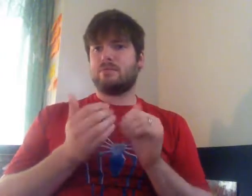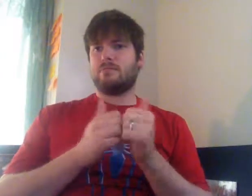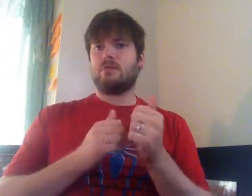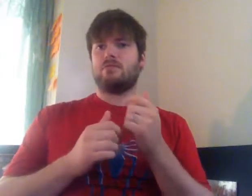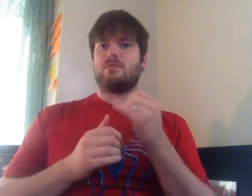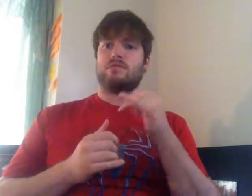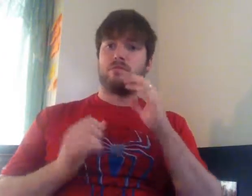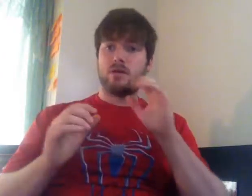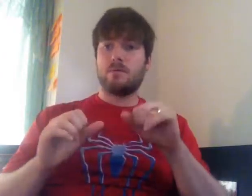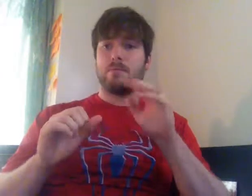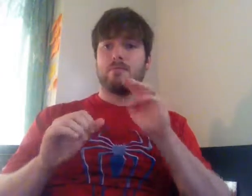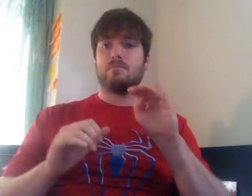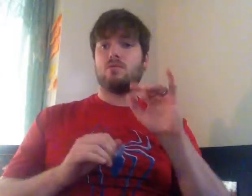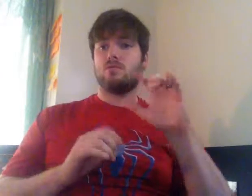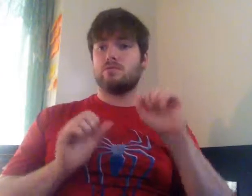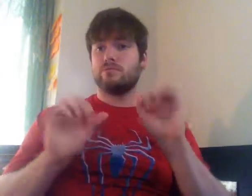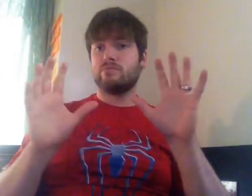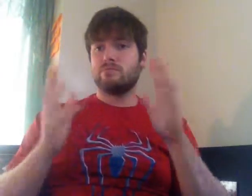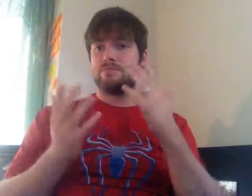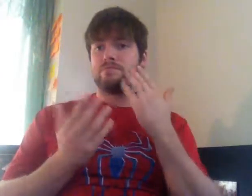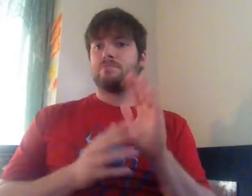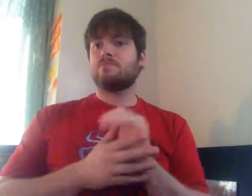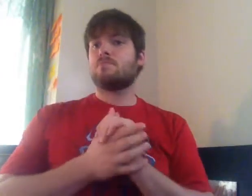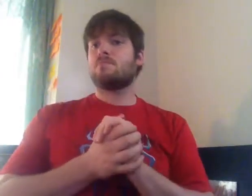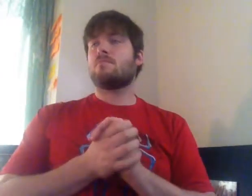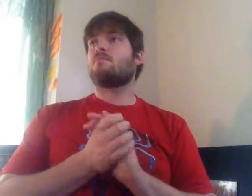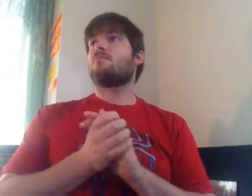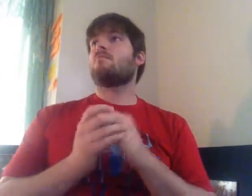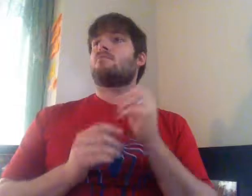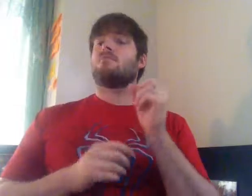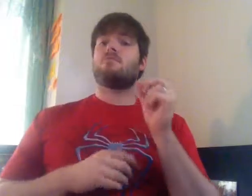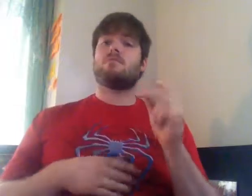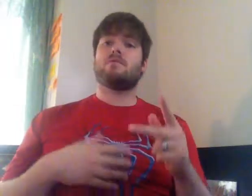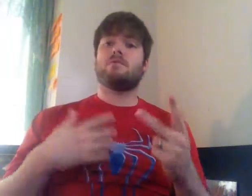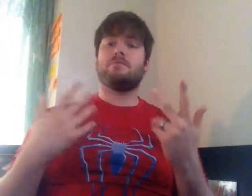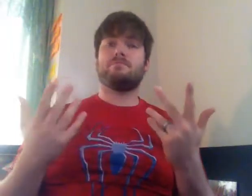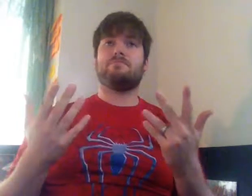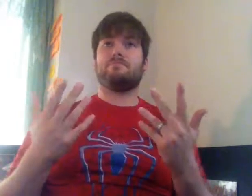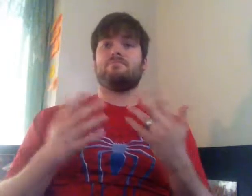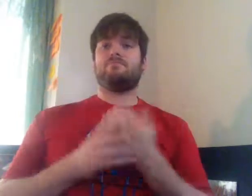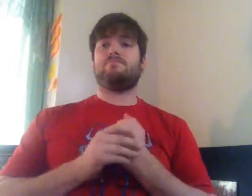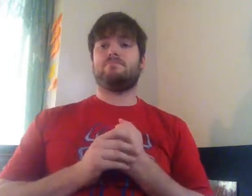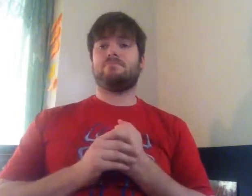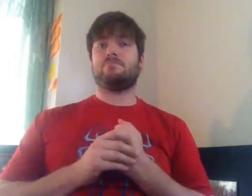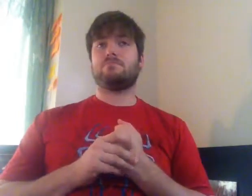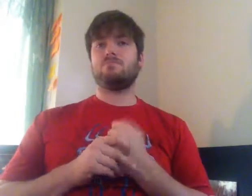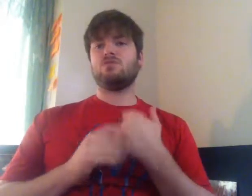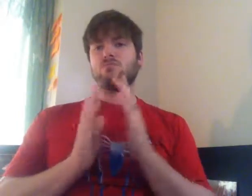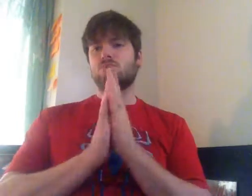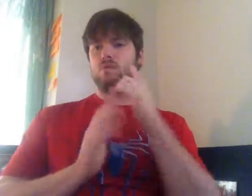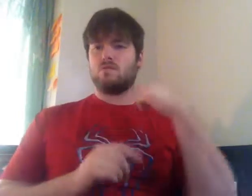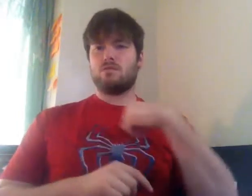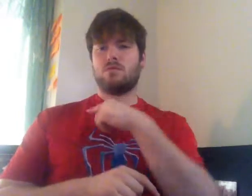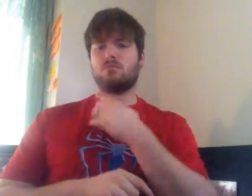land now, it will be relatively soon, and whatever was there tropically should disintegrate over the land mass.